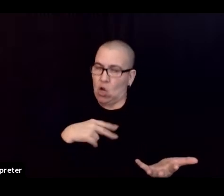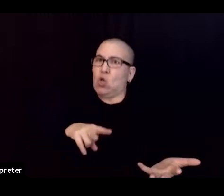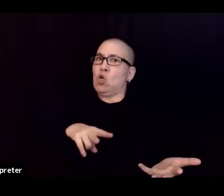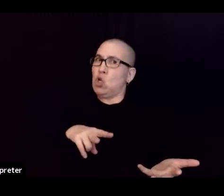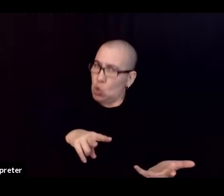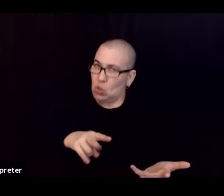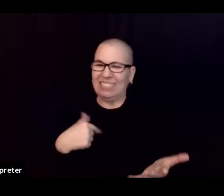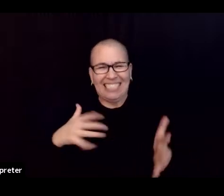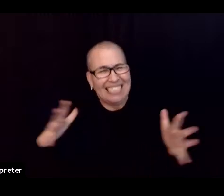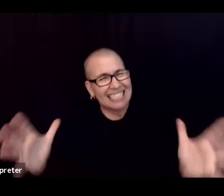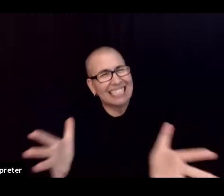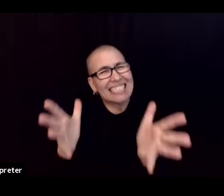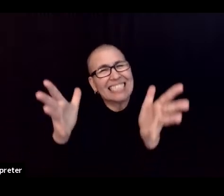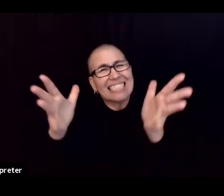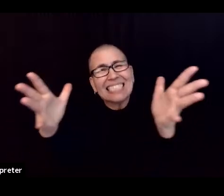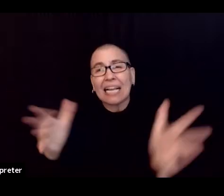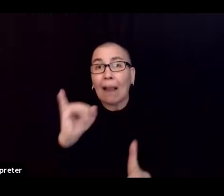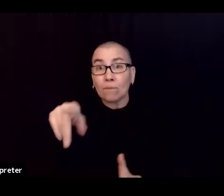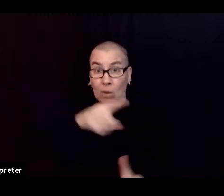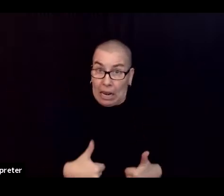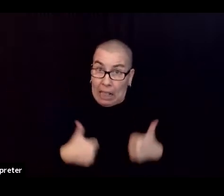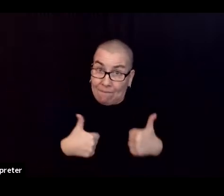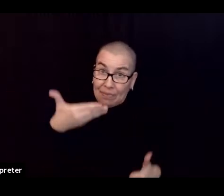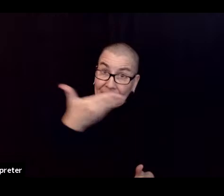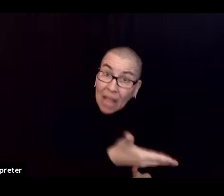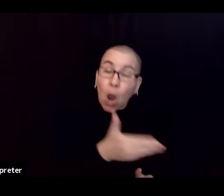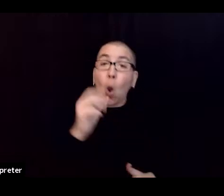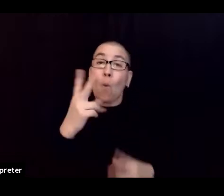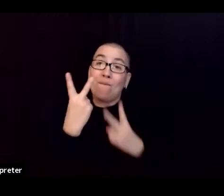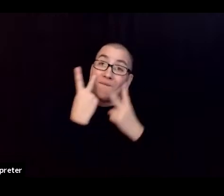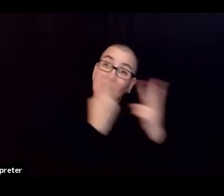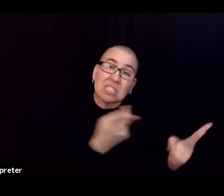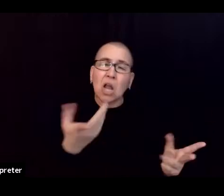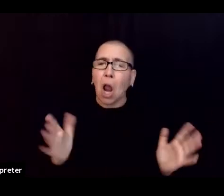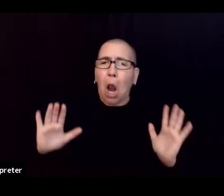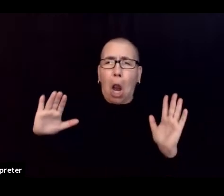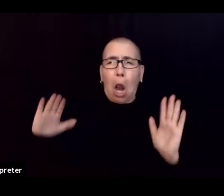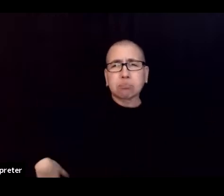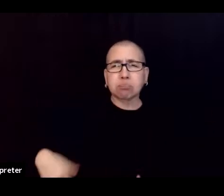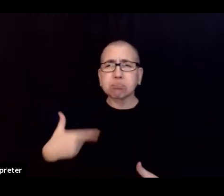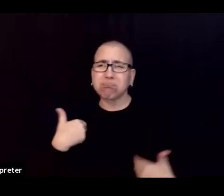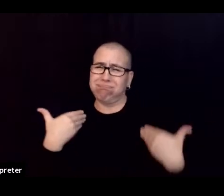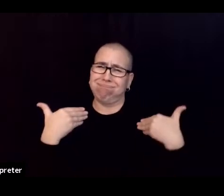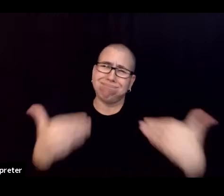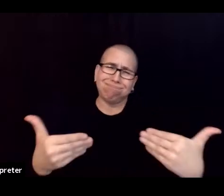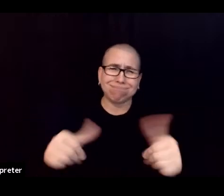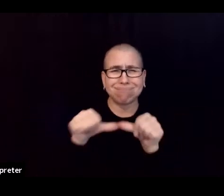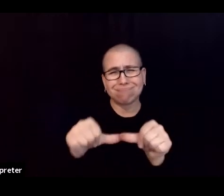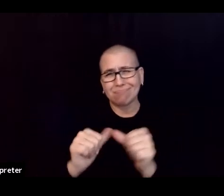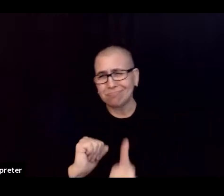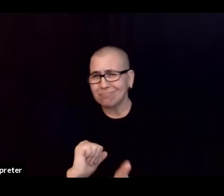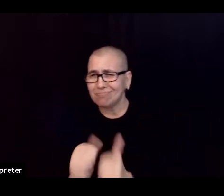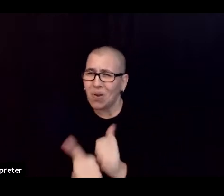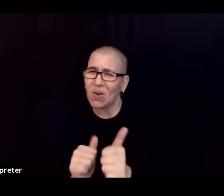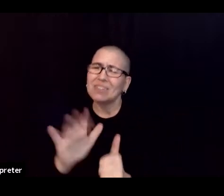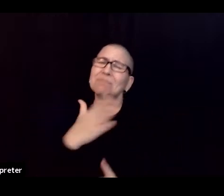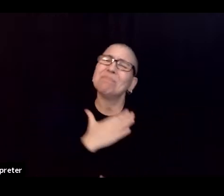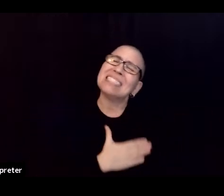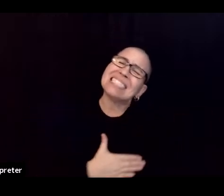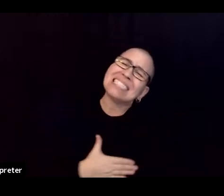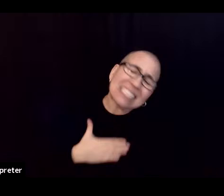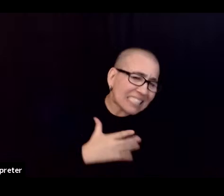to participate in youth sports, that they are just extra vigilant on maintaining the other precautions.